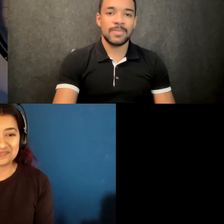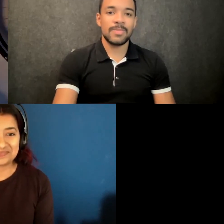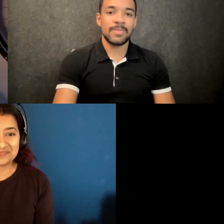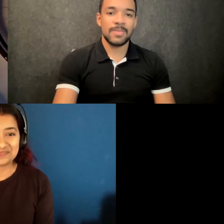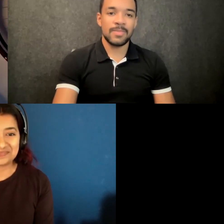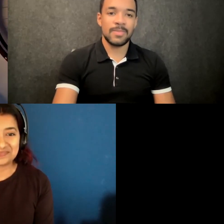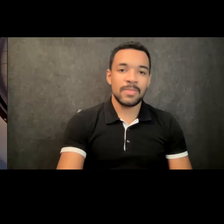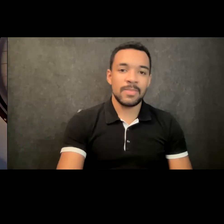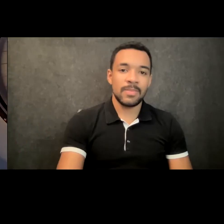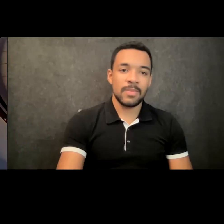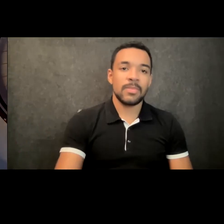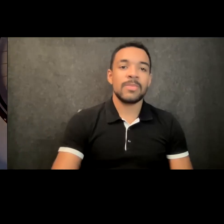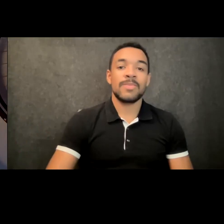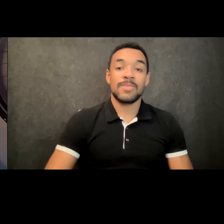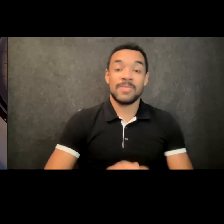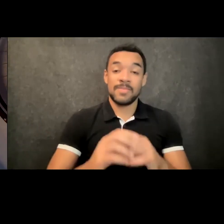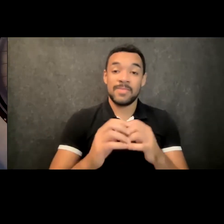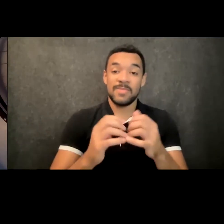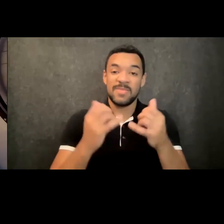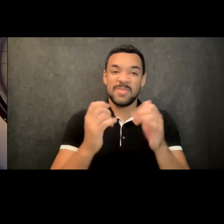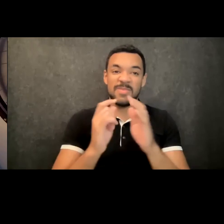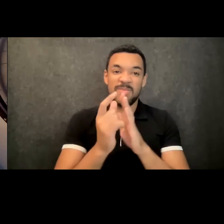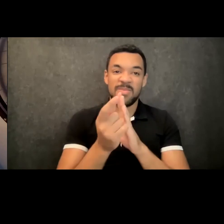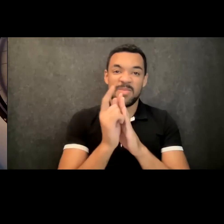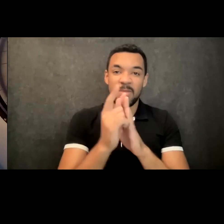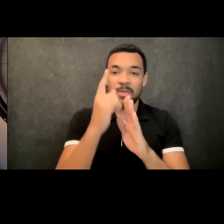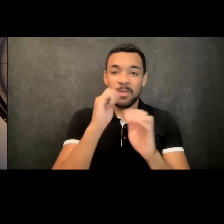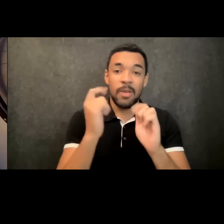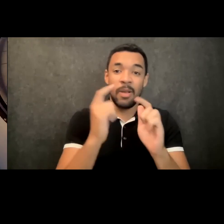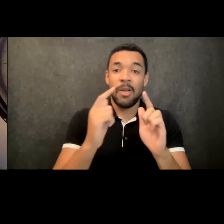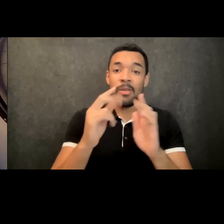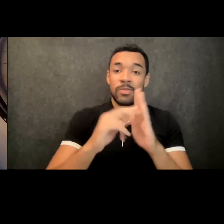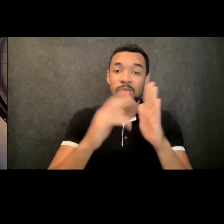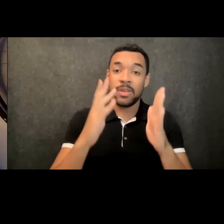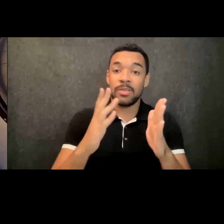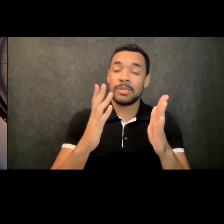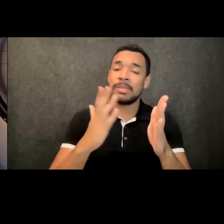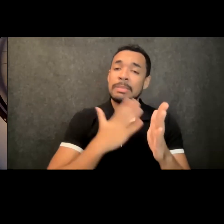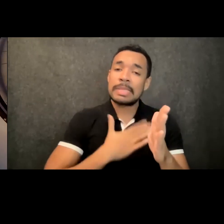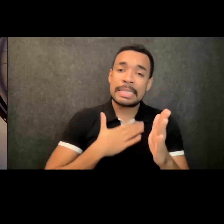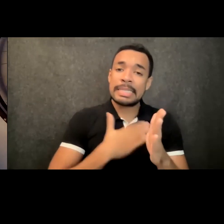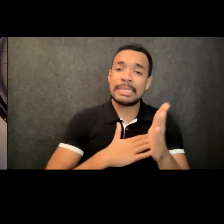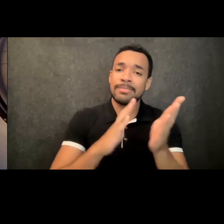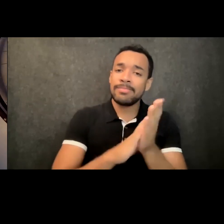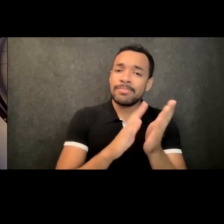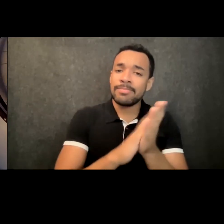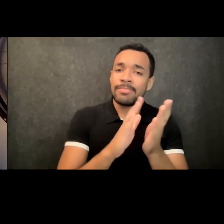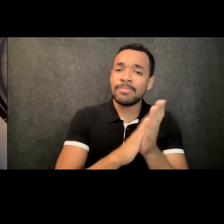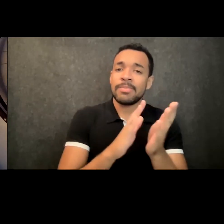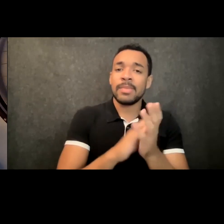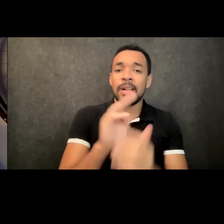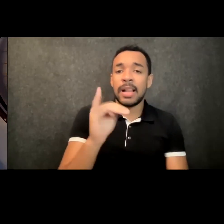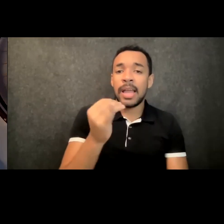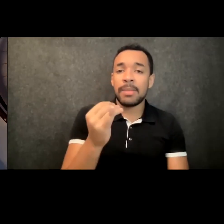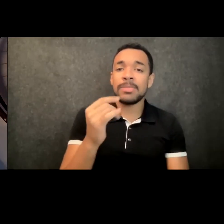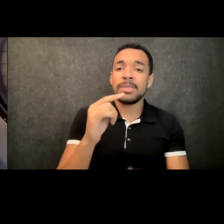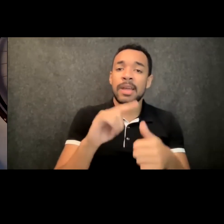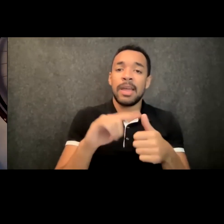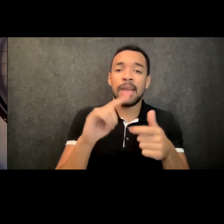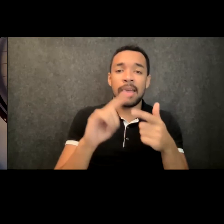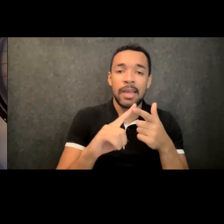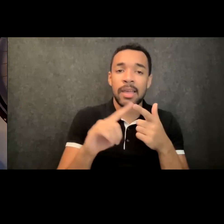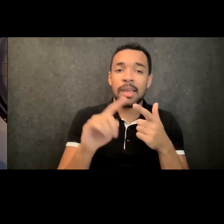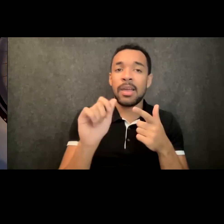moment to all of our readers. Please, please, please give shouts out to MJ, Aurelio, everyone else,